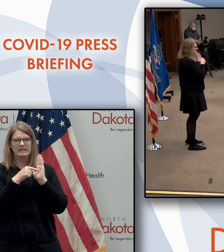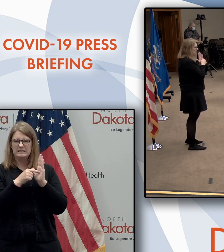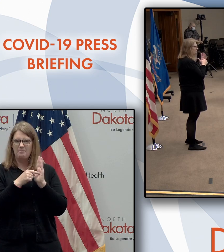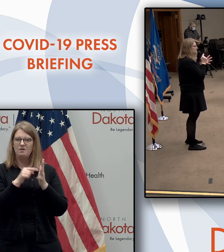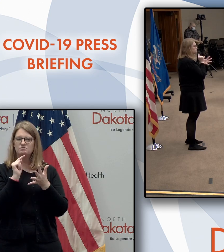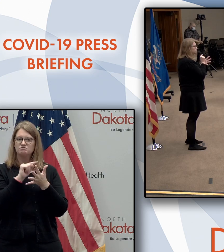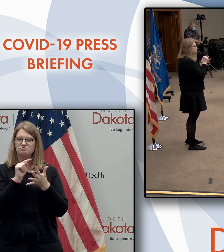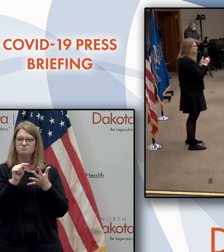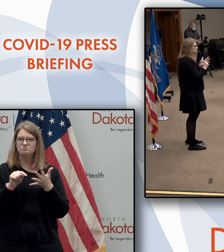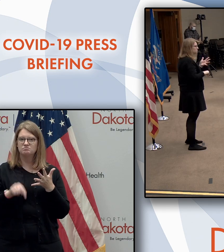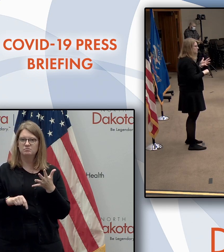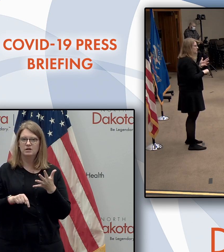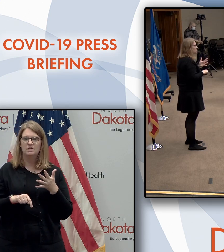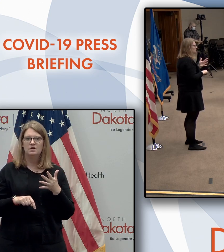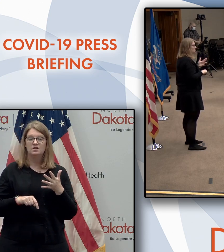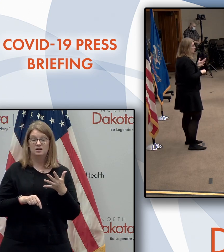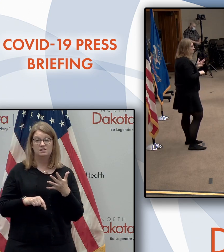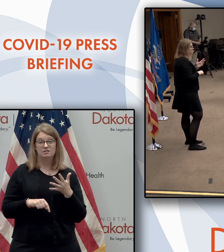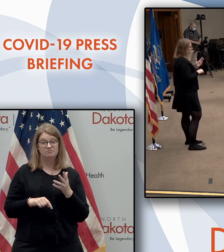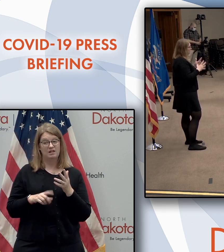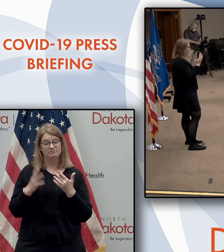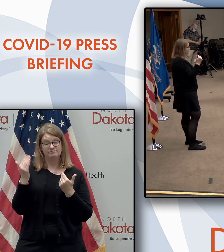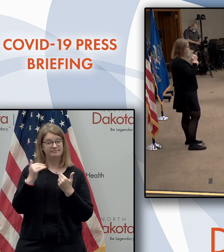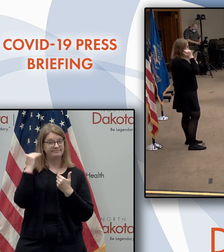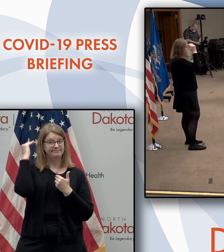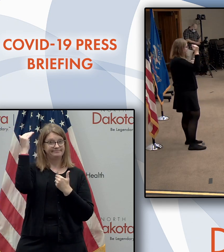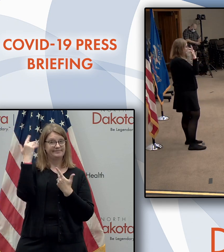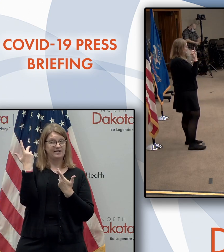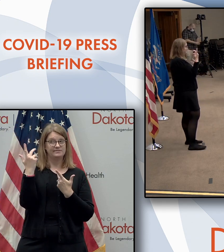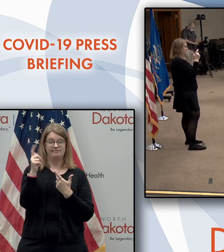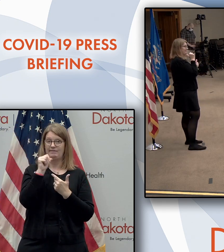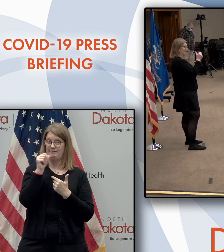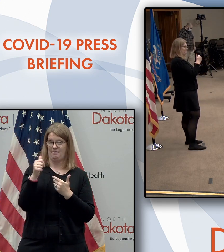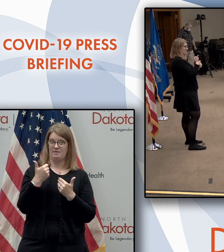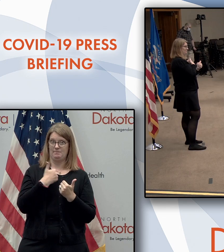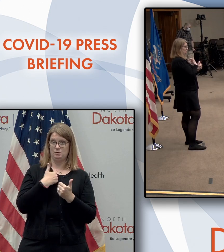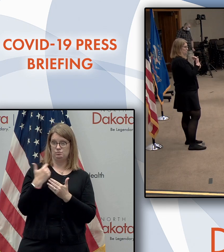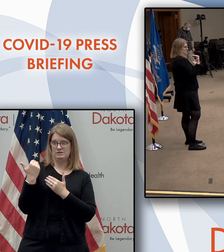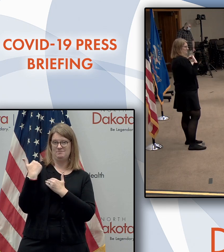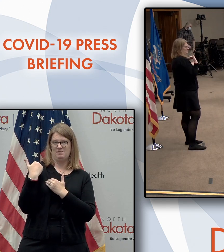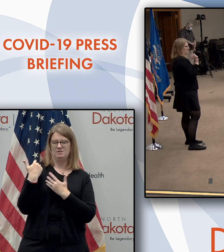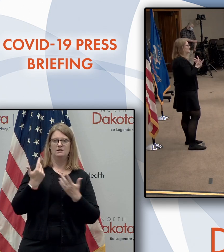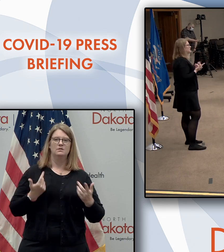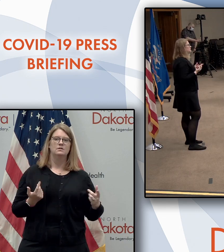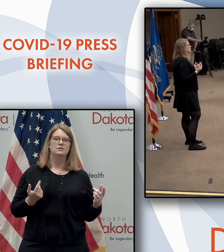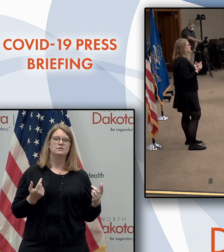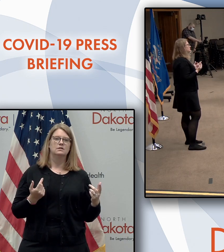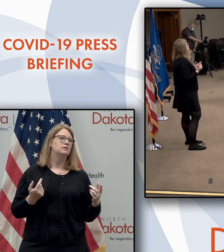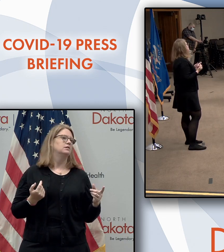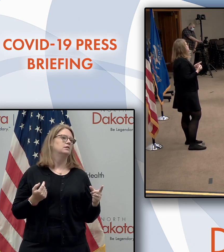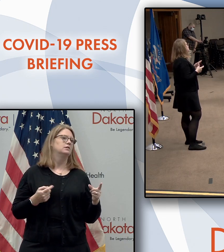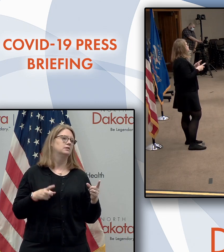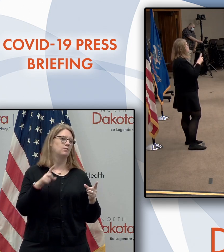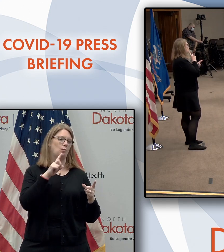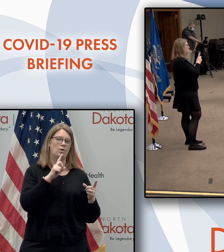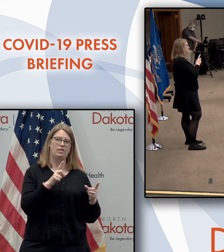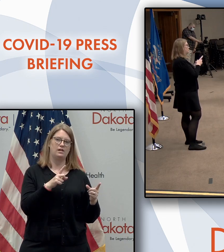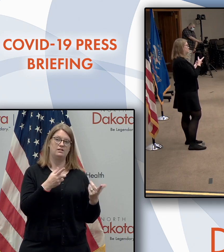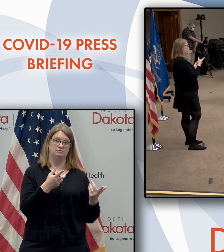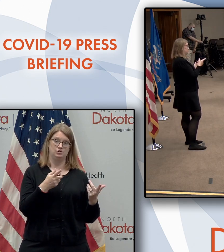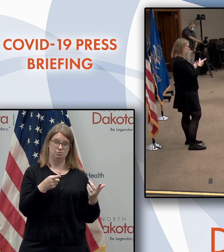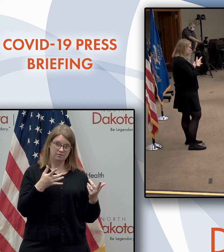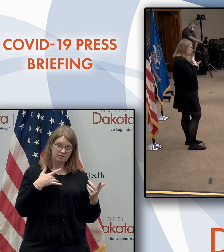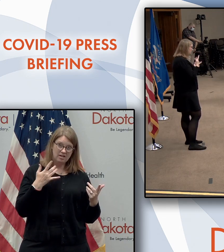instances in which adults are not being personally responsible in wearing their masks. Is there any point where you would say, you know, our strategy